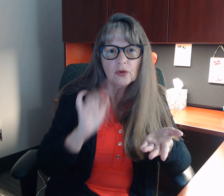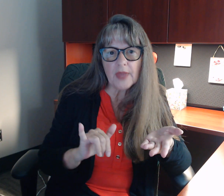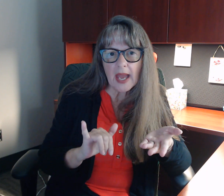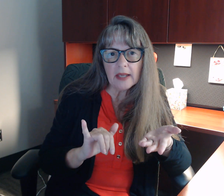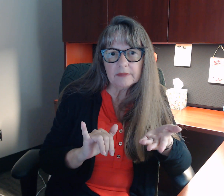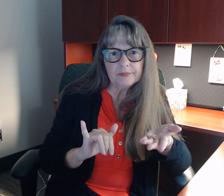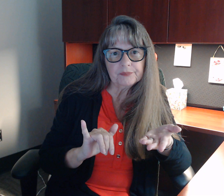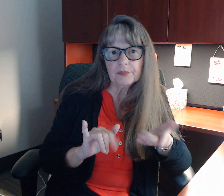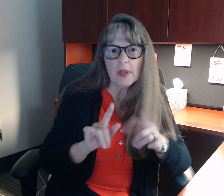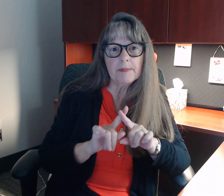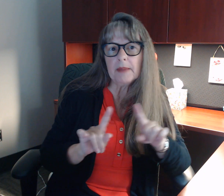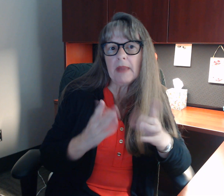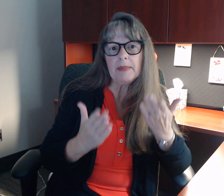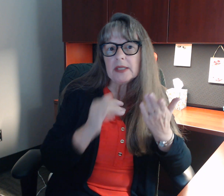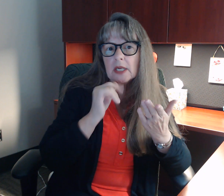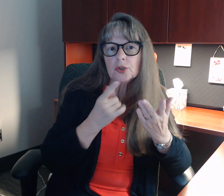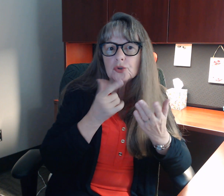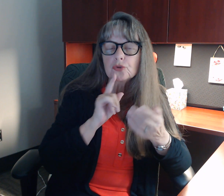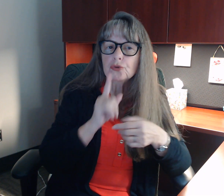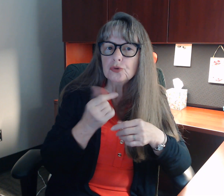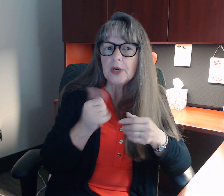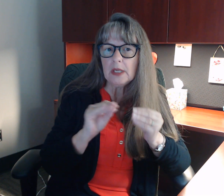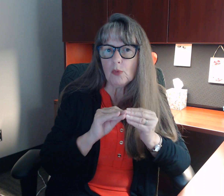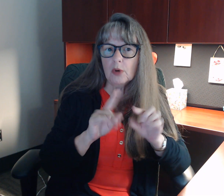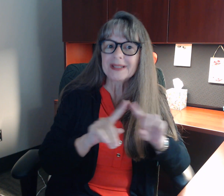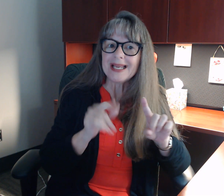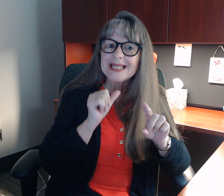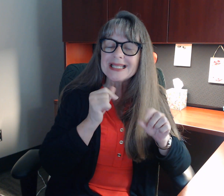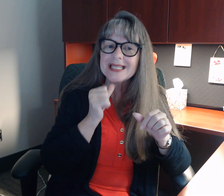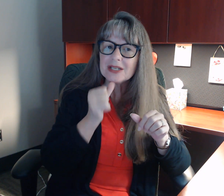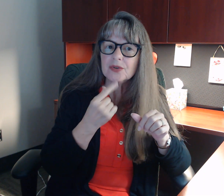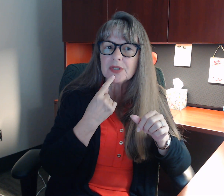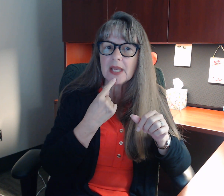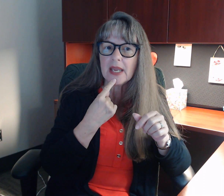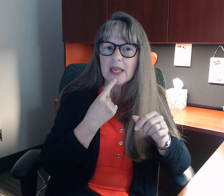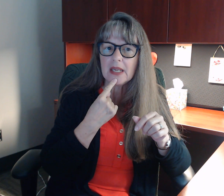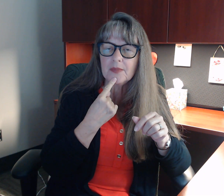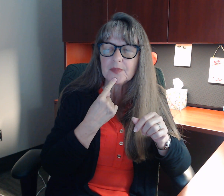that, but maybe it's not true anymore. But they still say